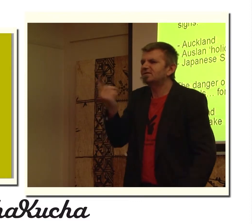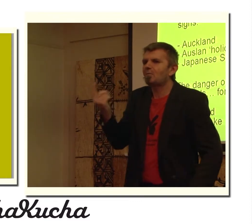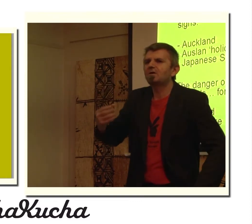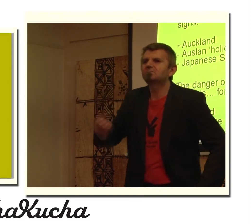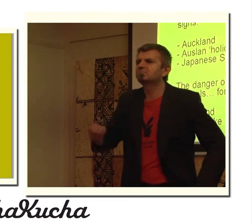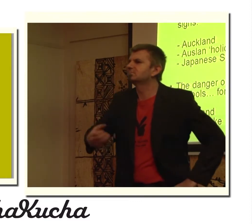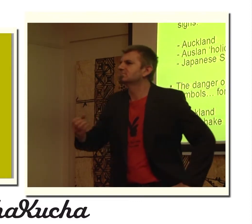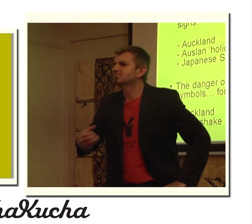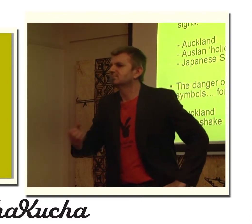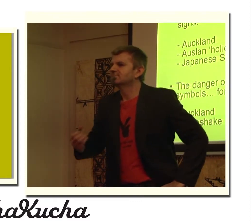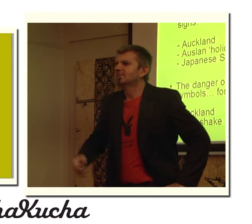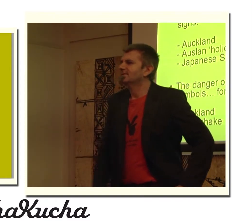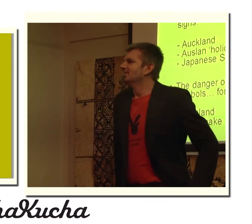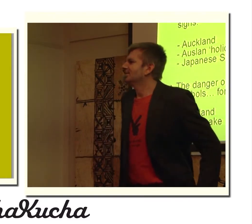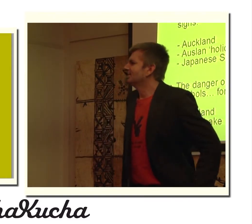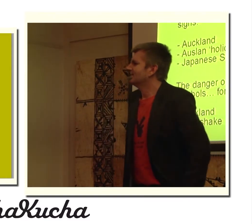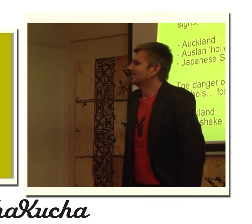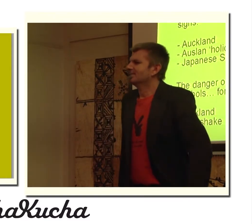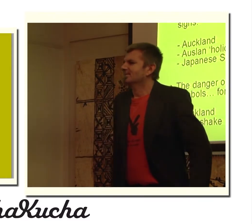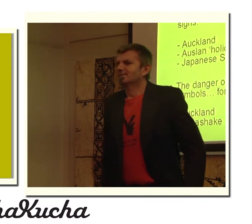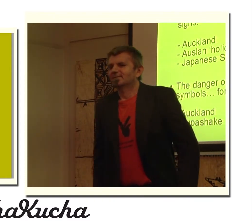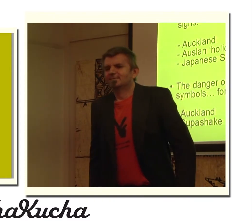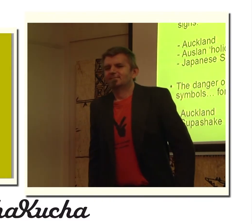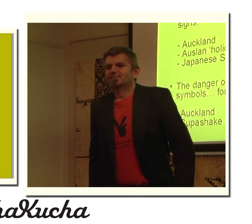So you stand on the road and you see somebody doing this.